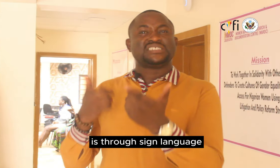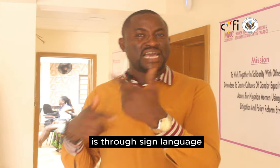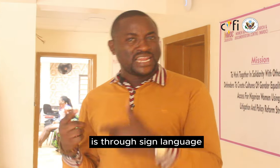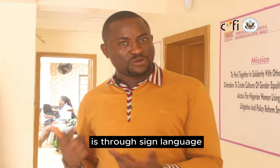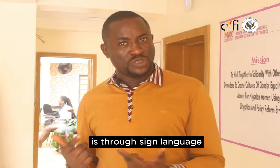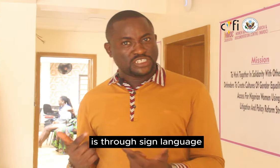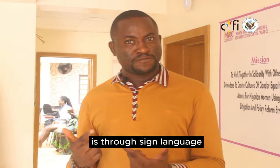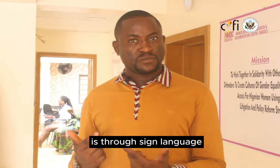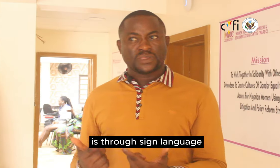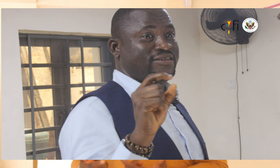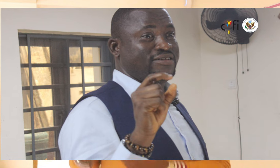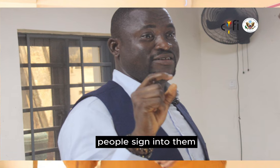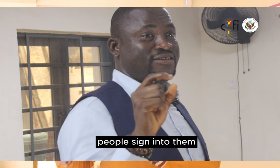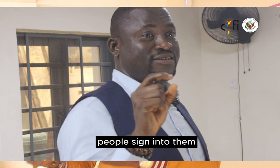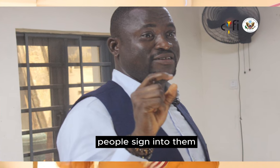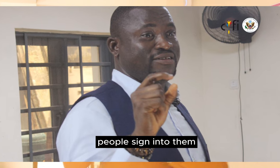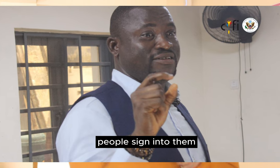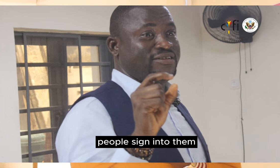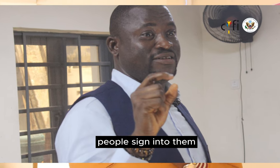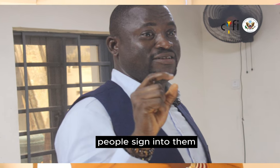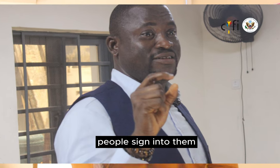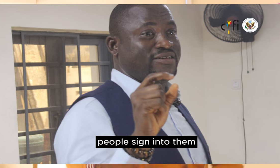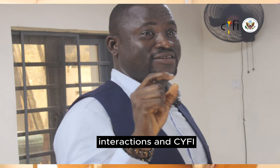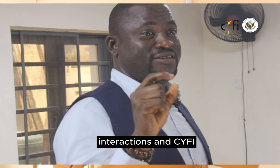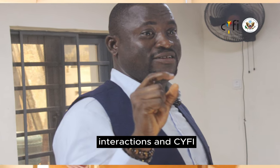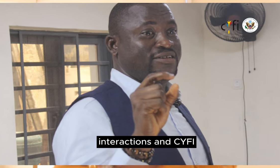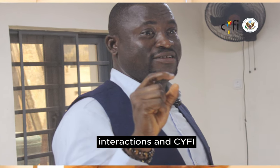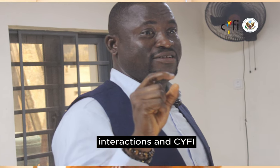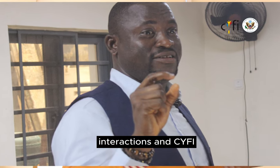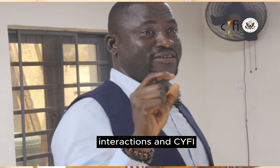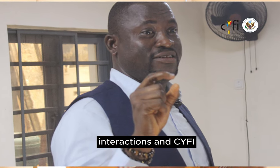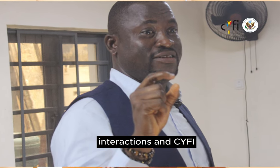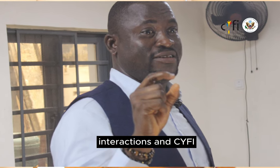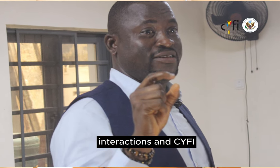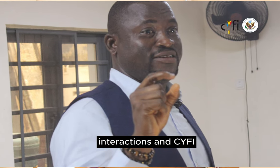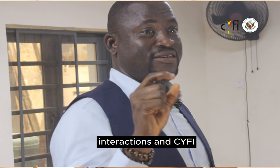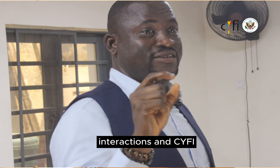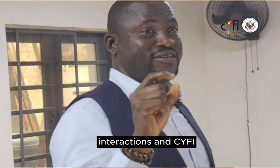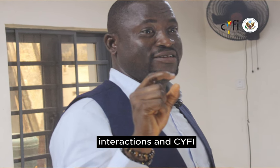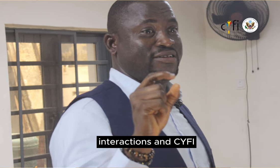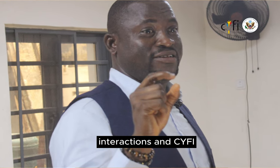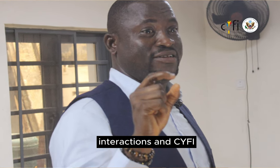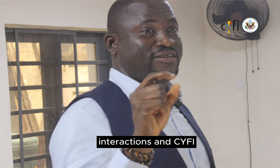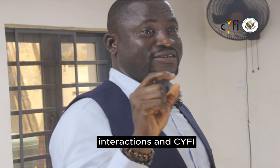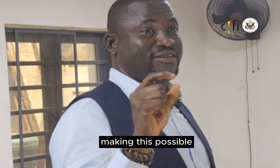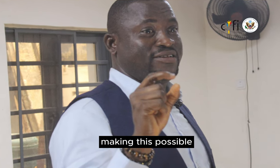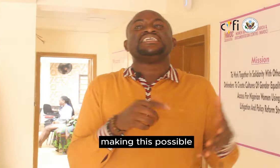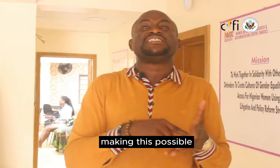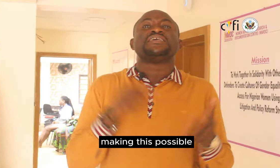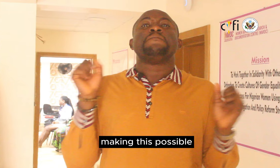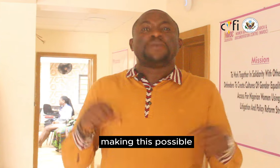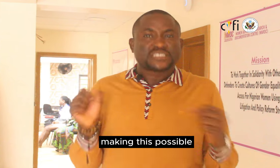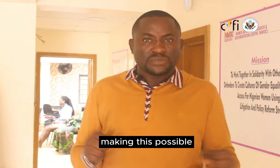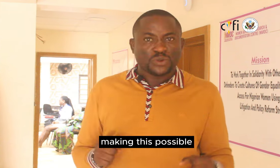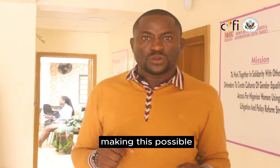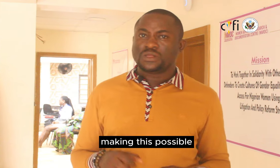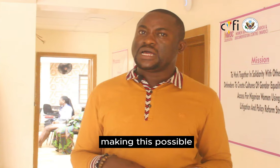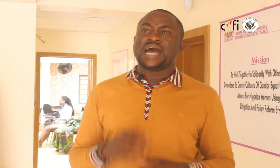sign language. People signing to them, interactions, and CYFI making this possible, and